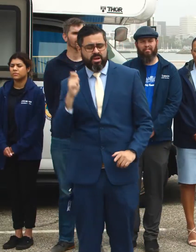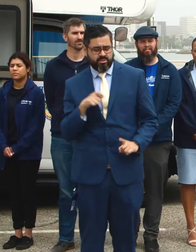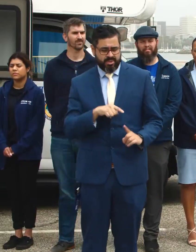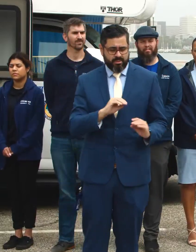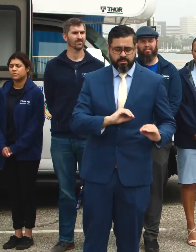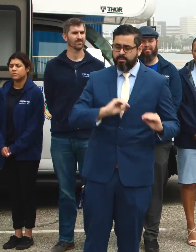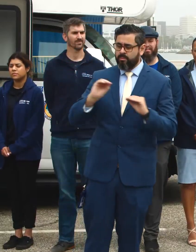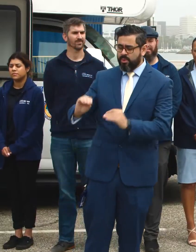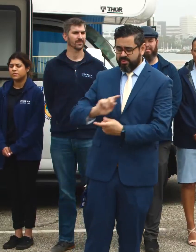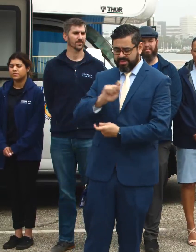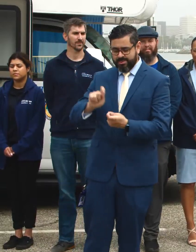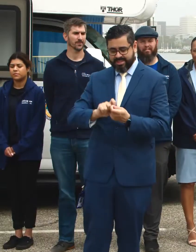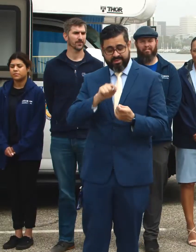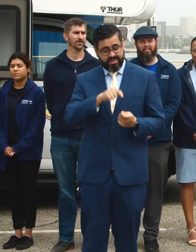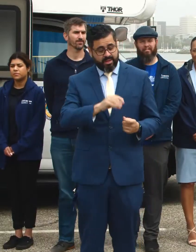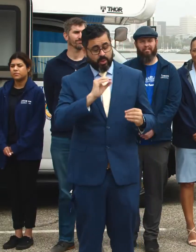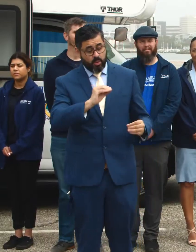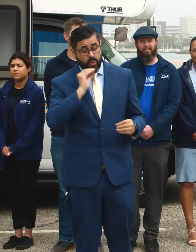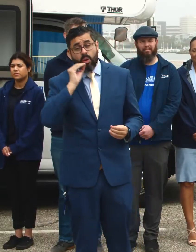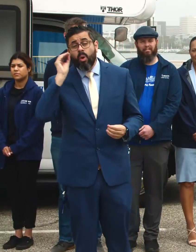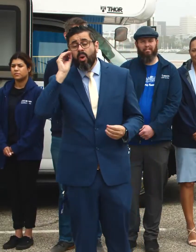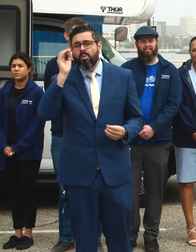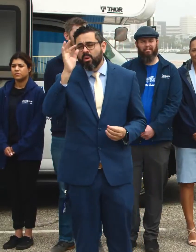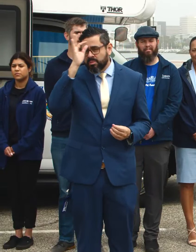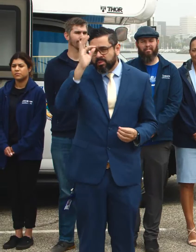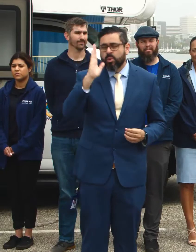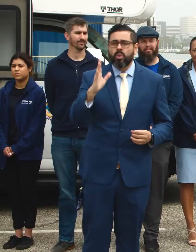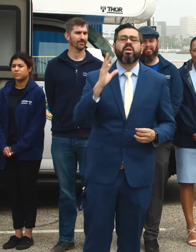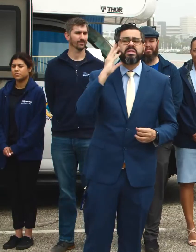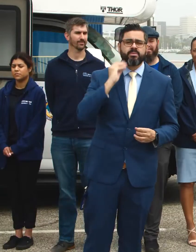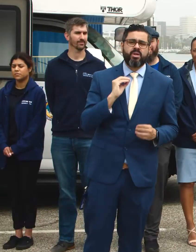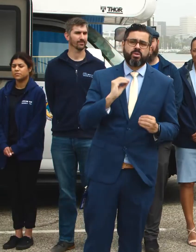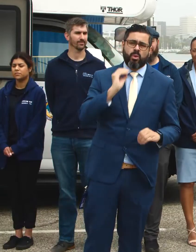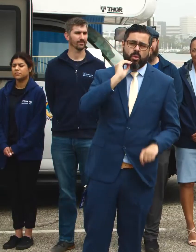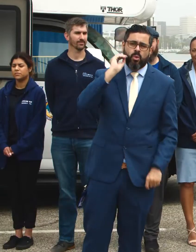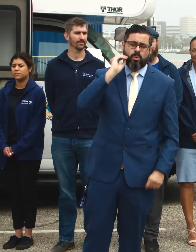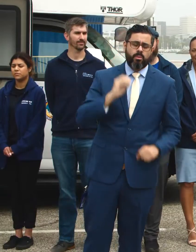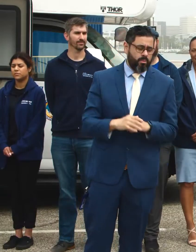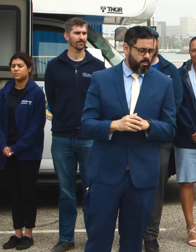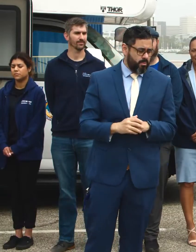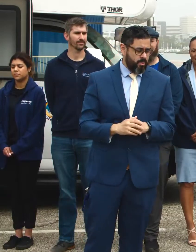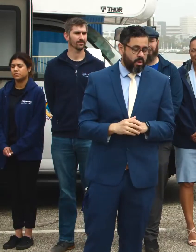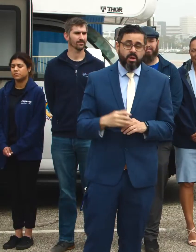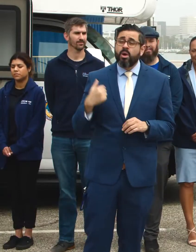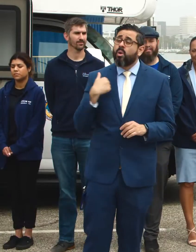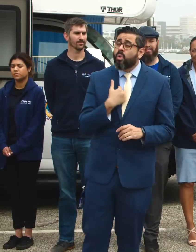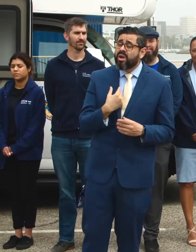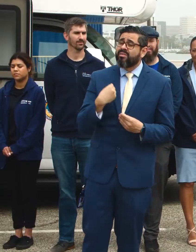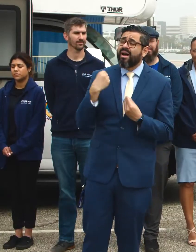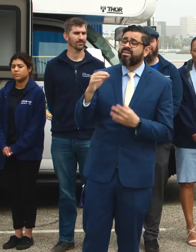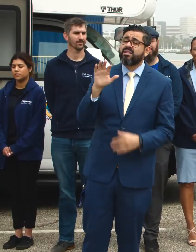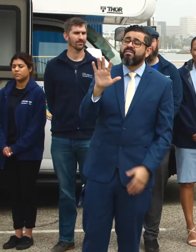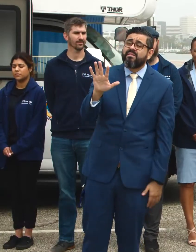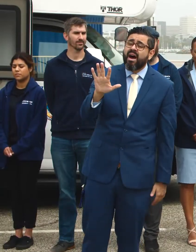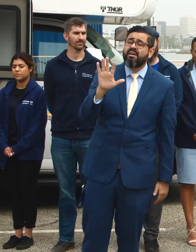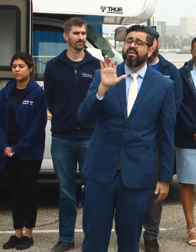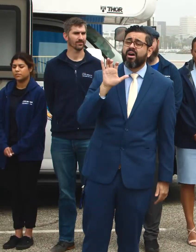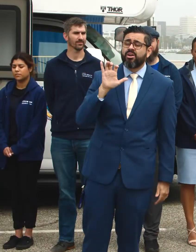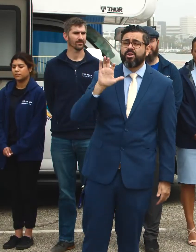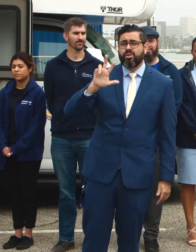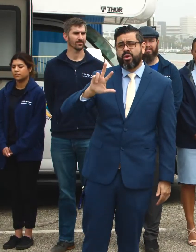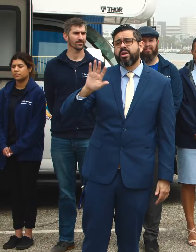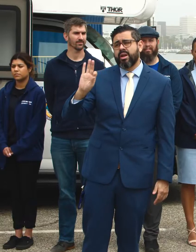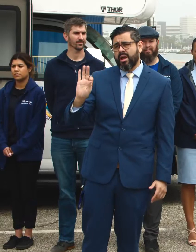very specific to people who are homeless or at risk of homelessness. Of those, we've housed 539 people.